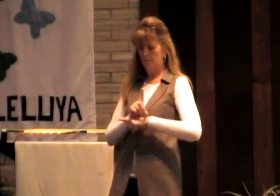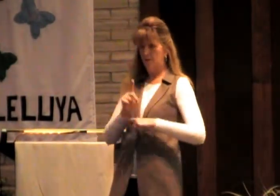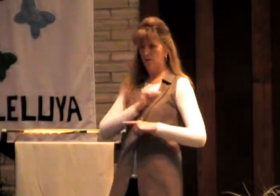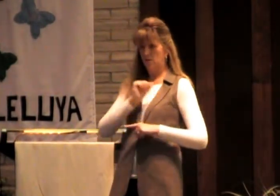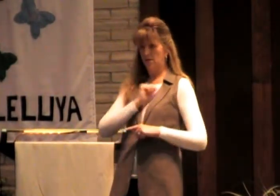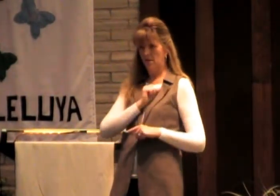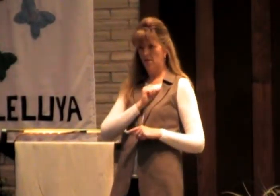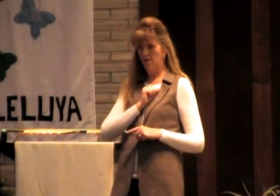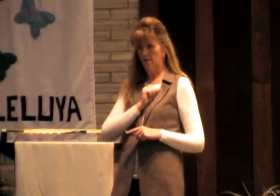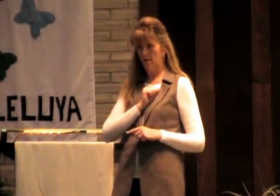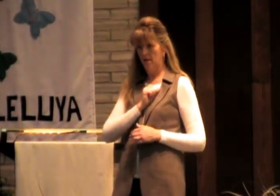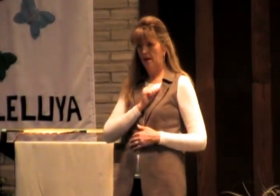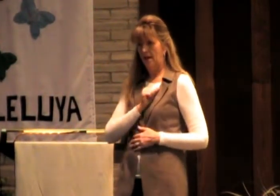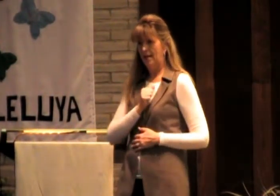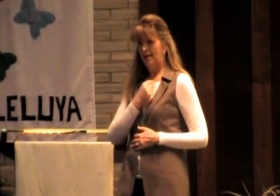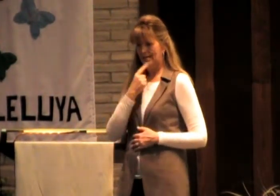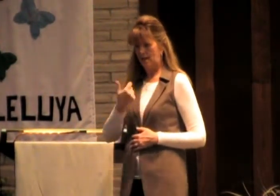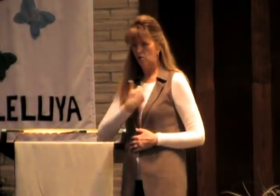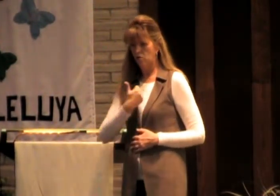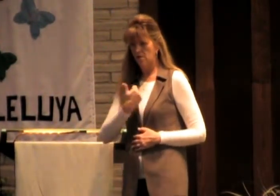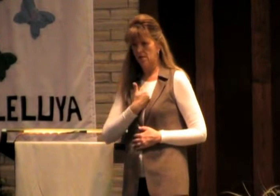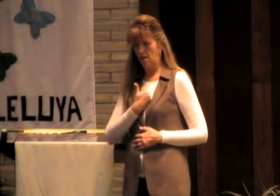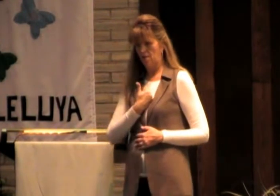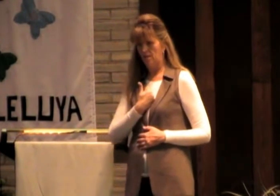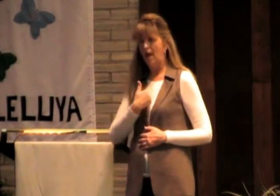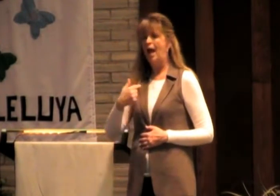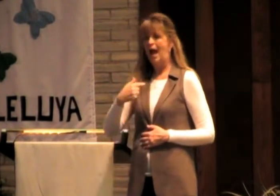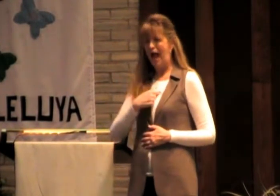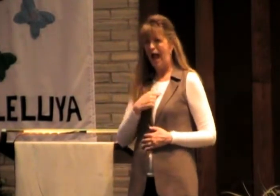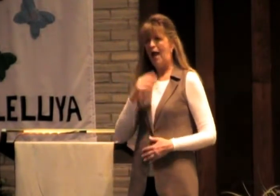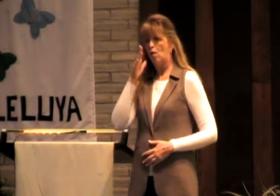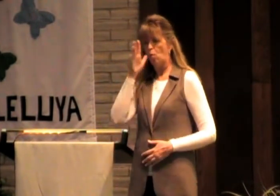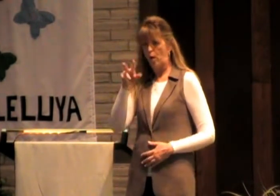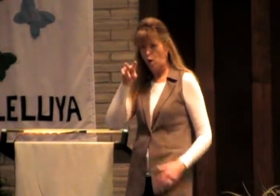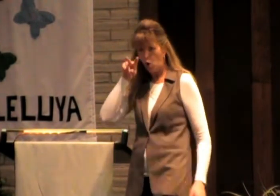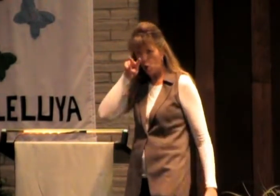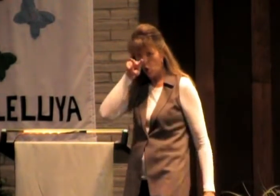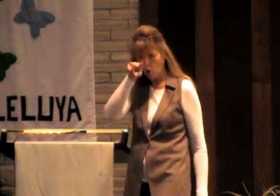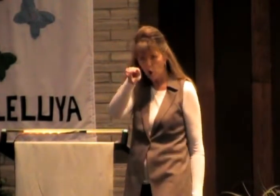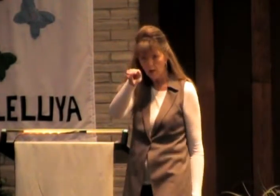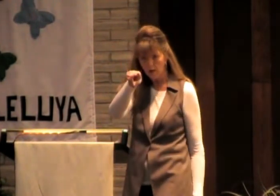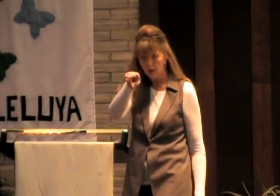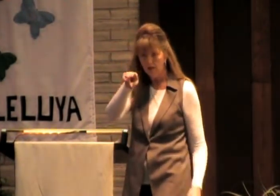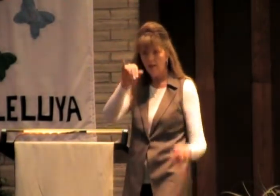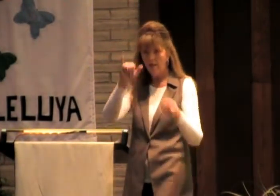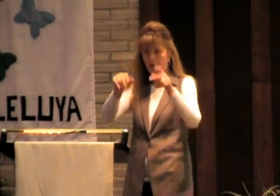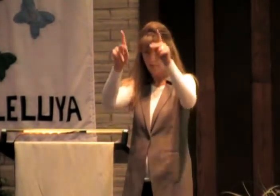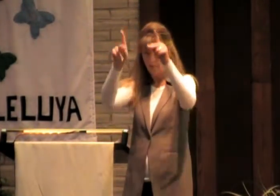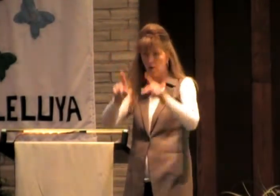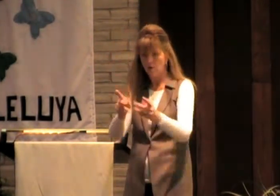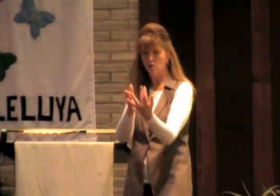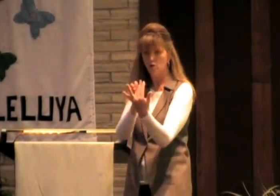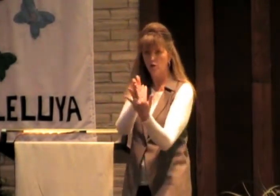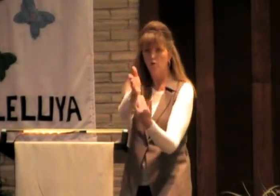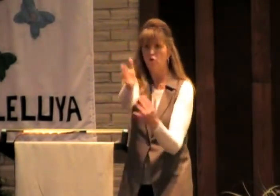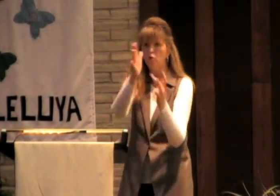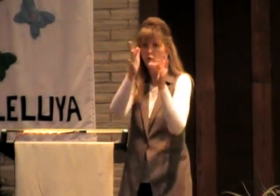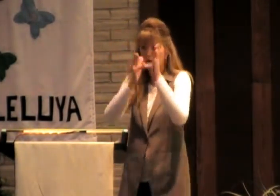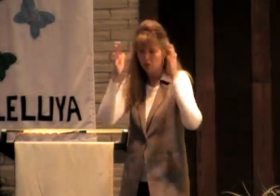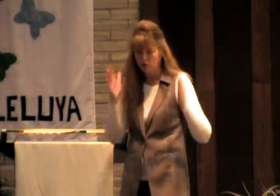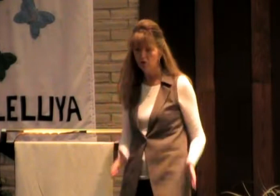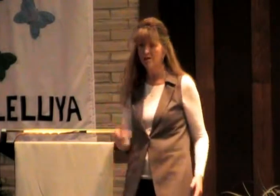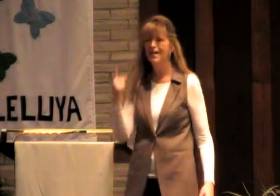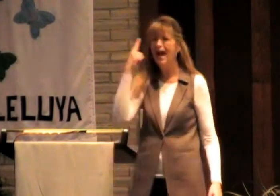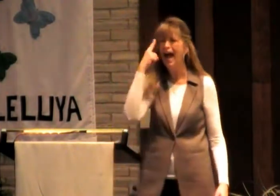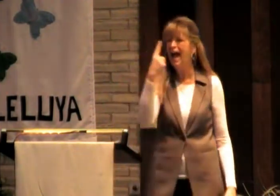think how to discipline yourself and to tell yourself, I will look at that